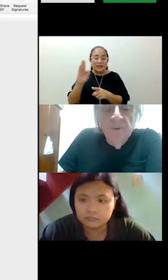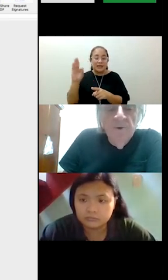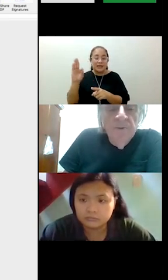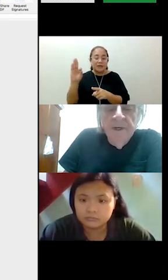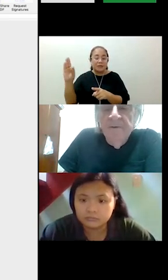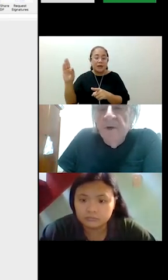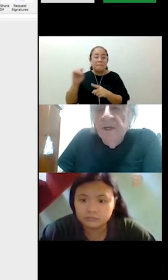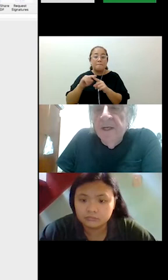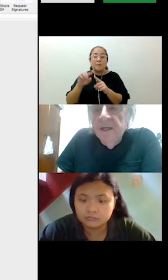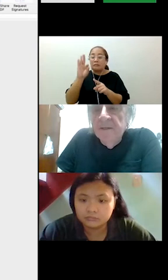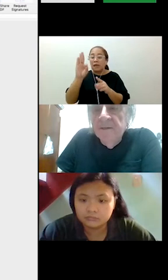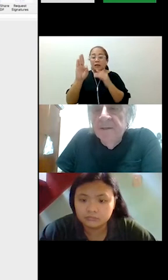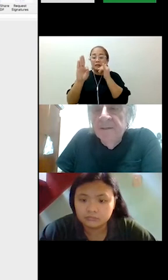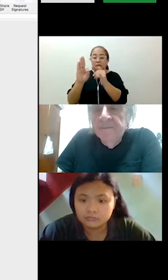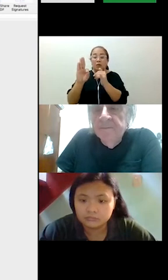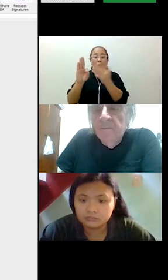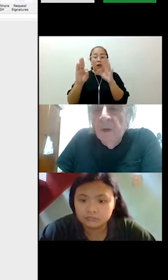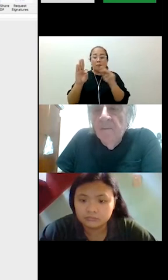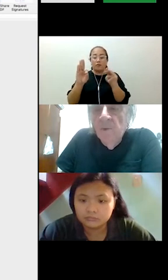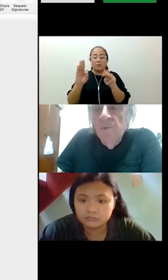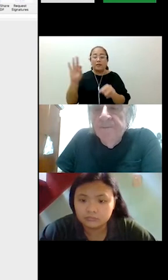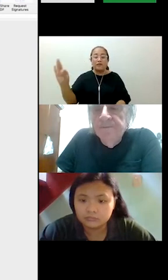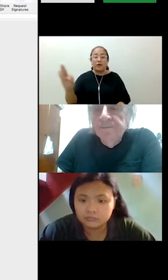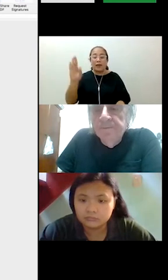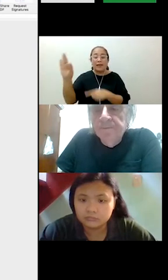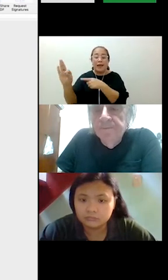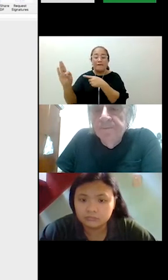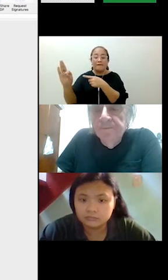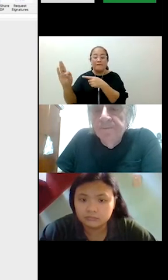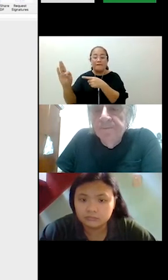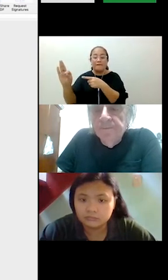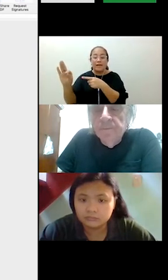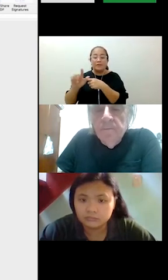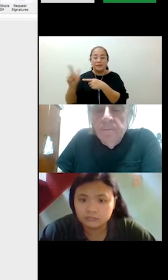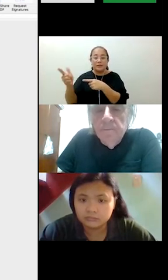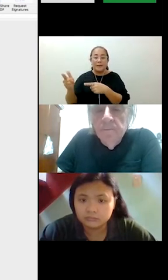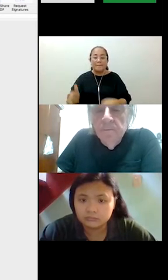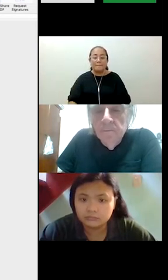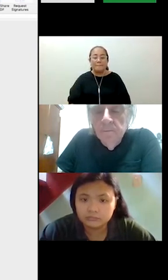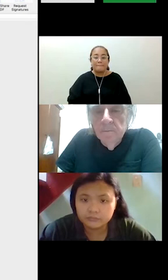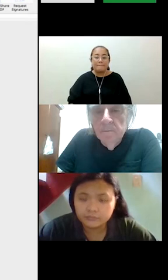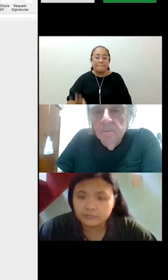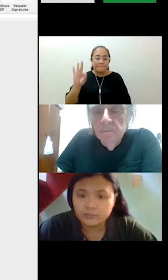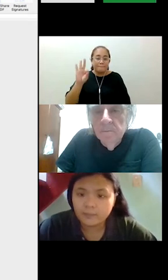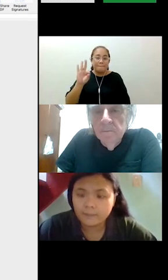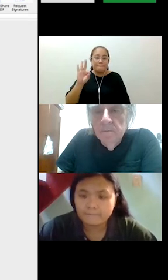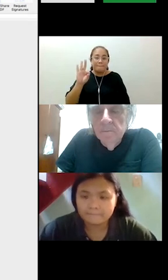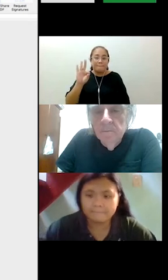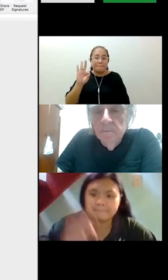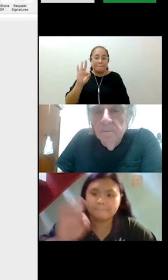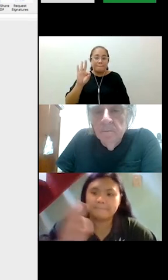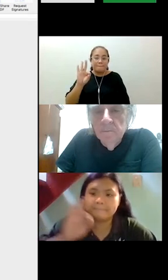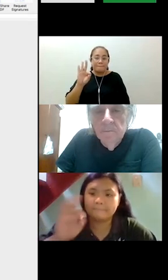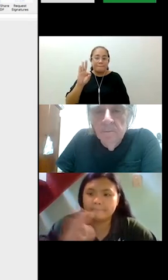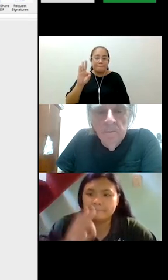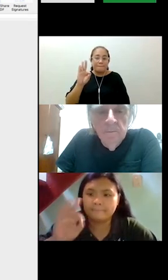no movement and Friday has movement. Yeah, the F that are unspread, sir,